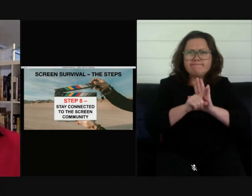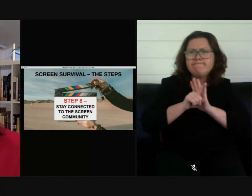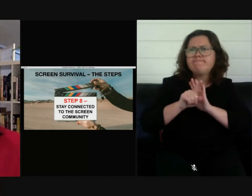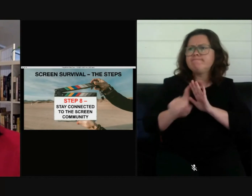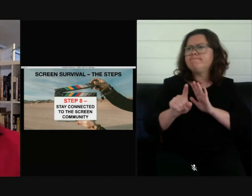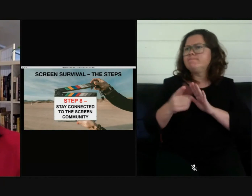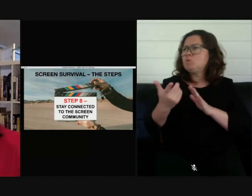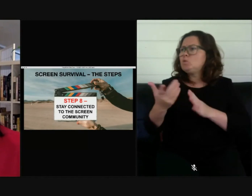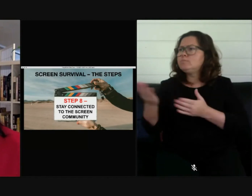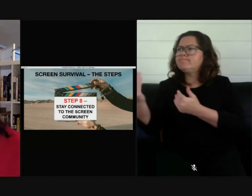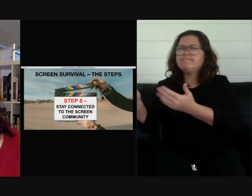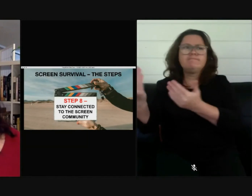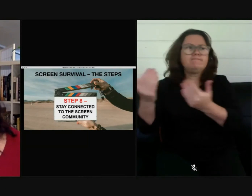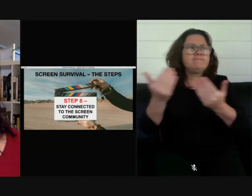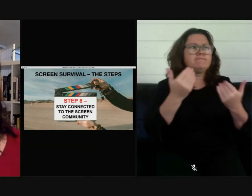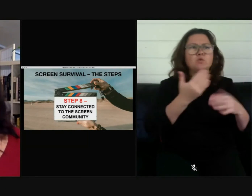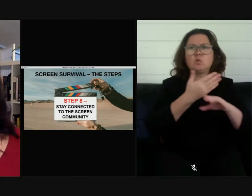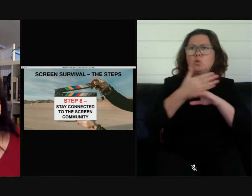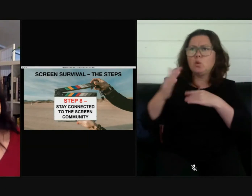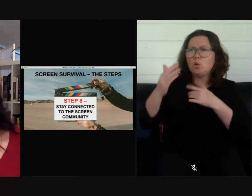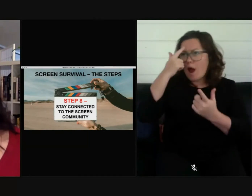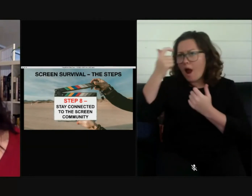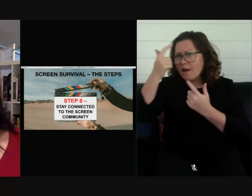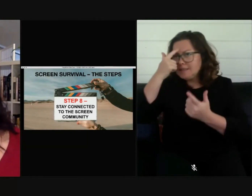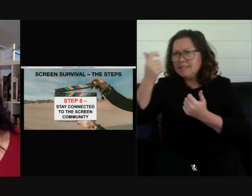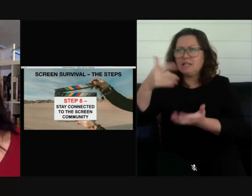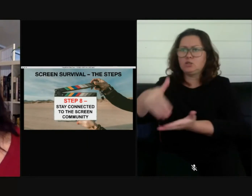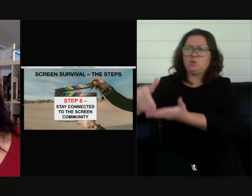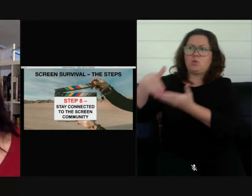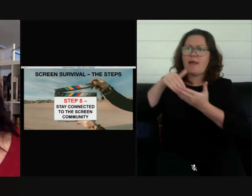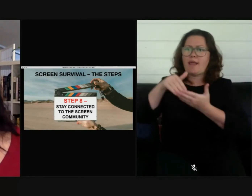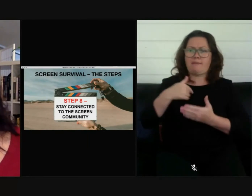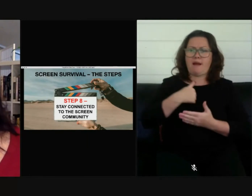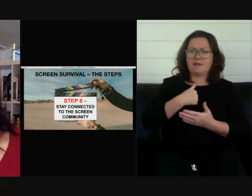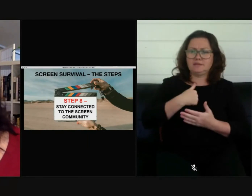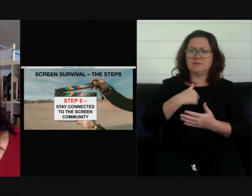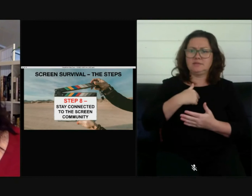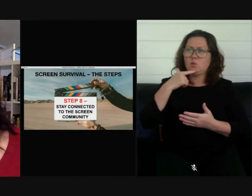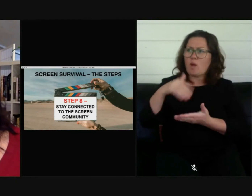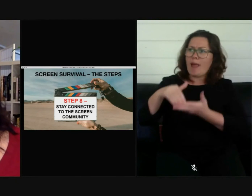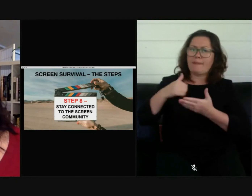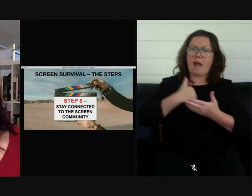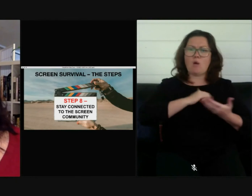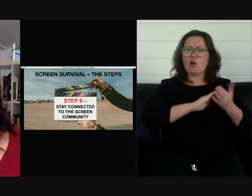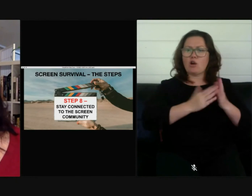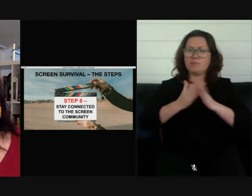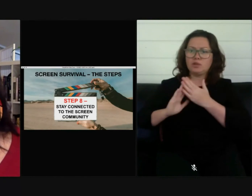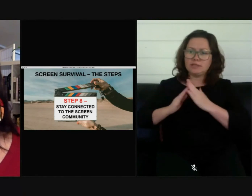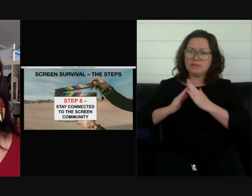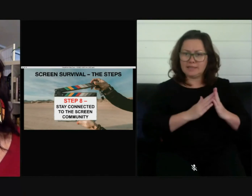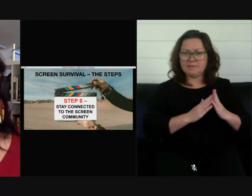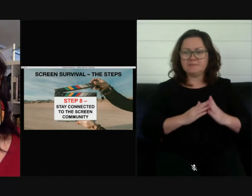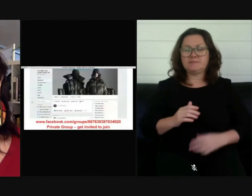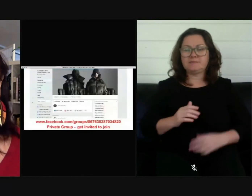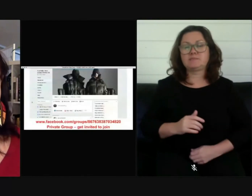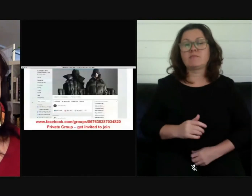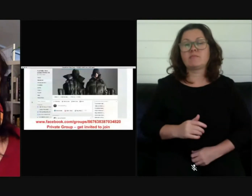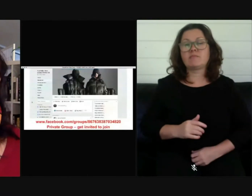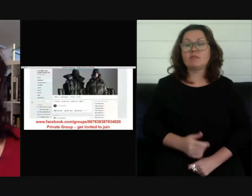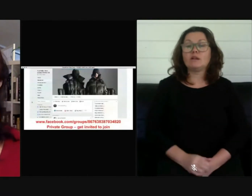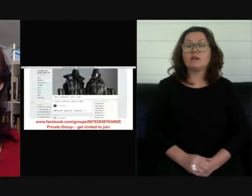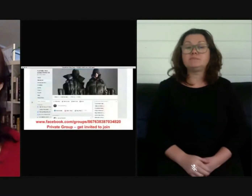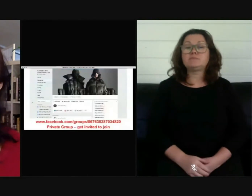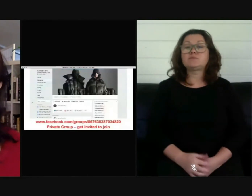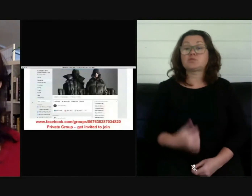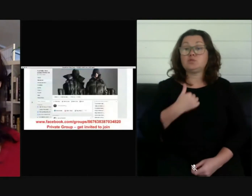them and help maintain our sense of community. And with that in mind, again, I'd love to get some tips from all of you. But there